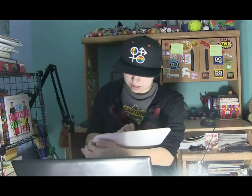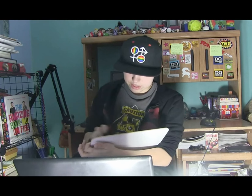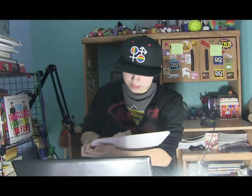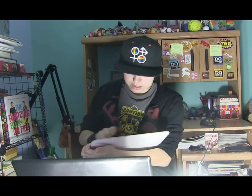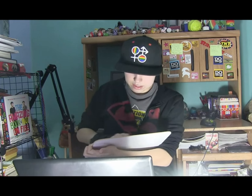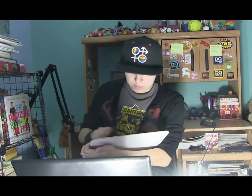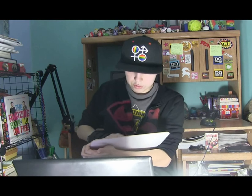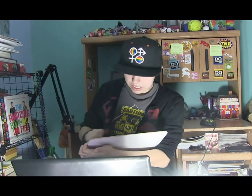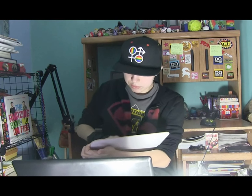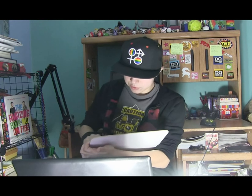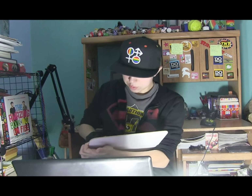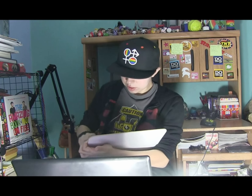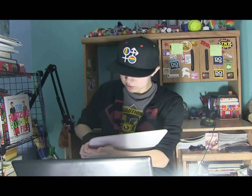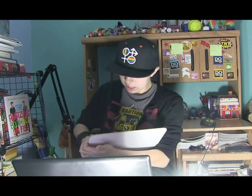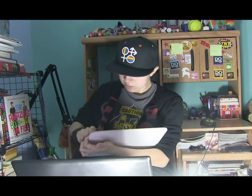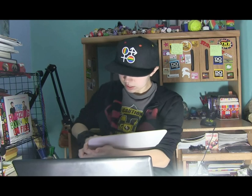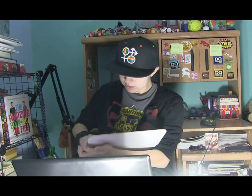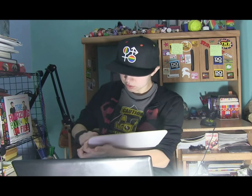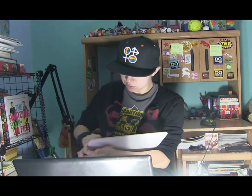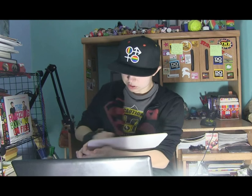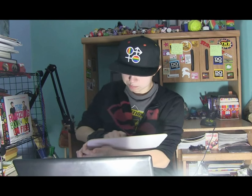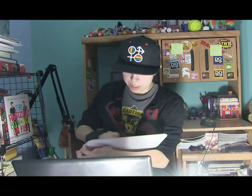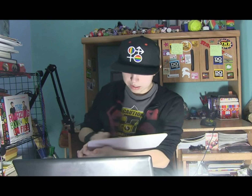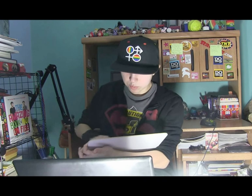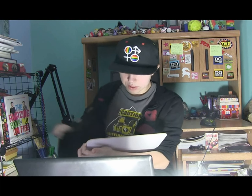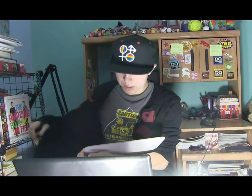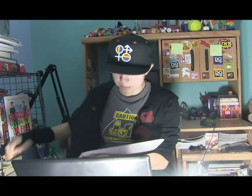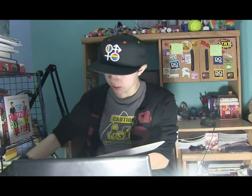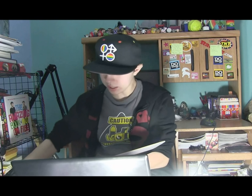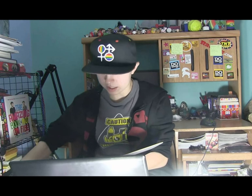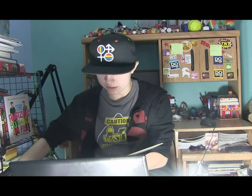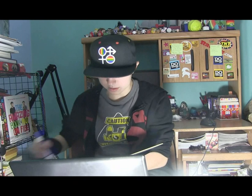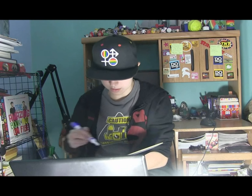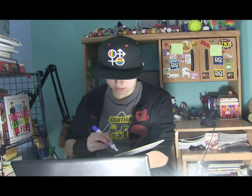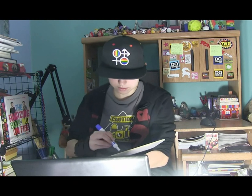Alright, we only have a few letters left, guys, so just bear with me, please.